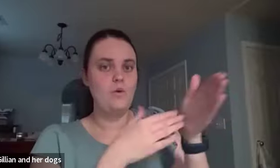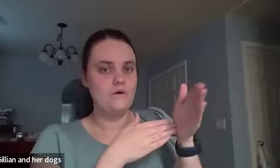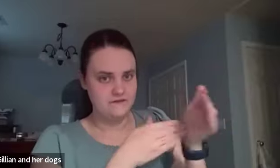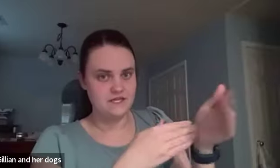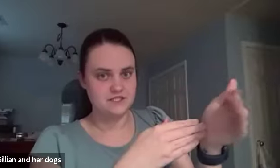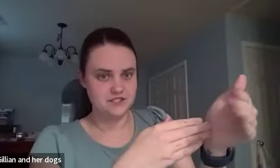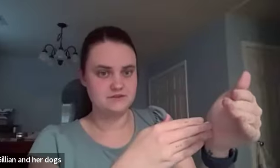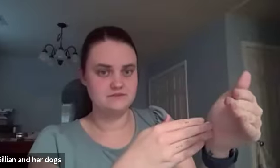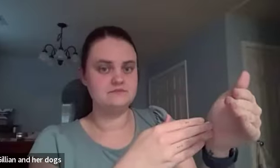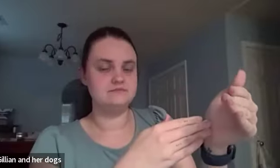or fish.